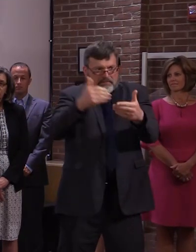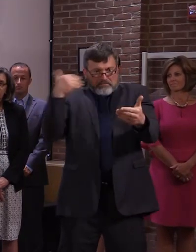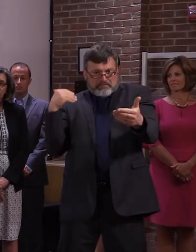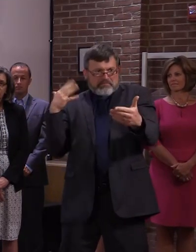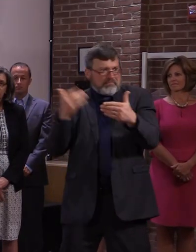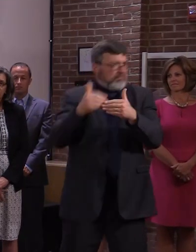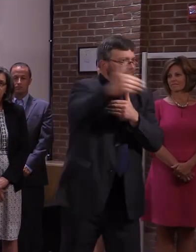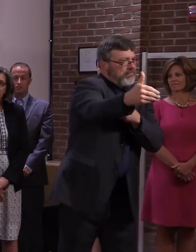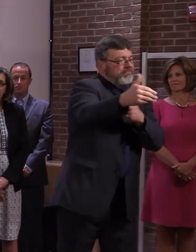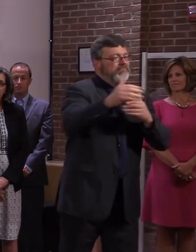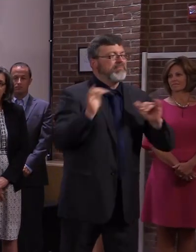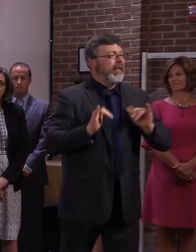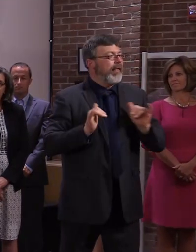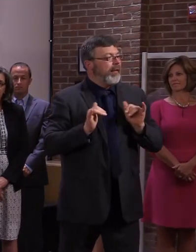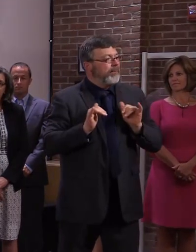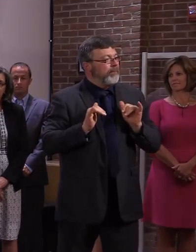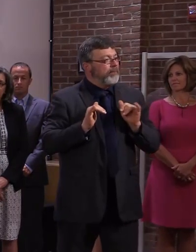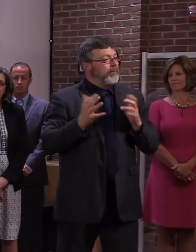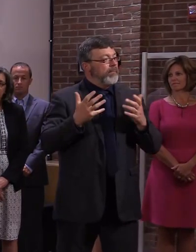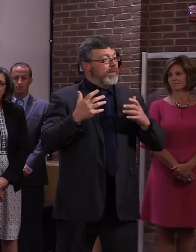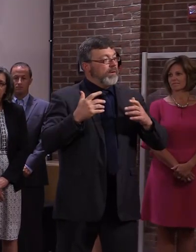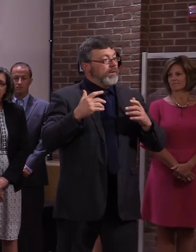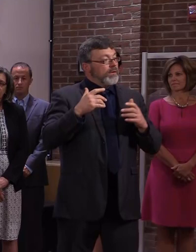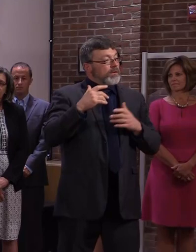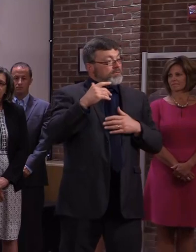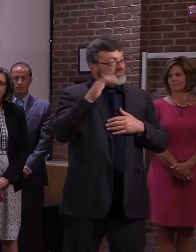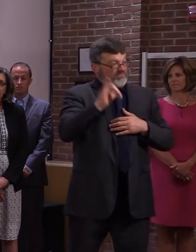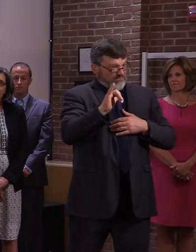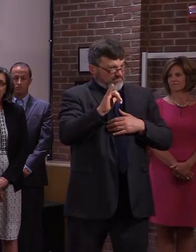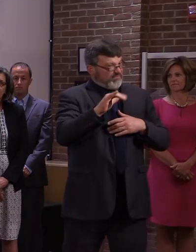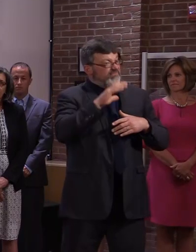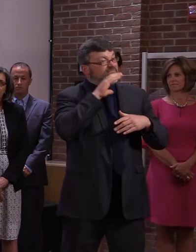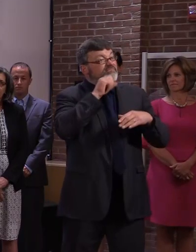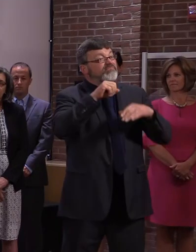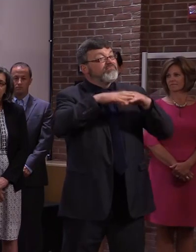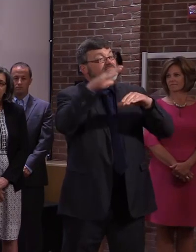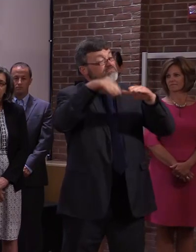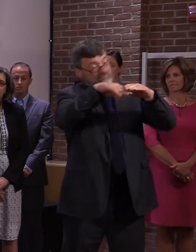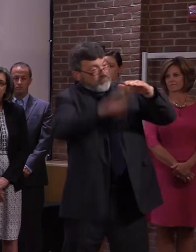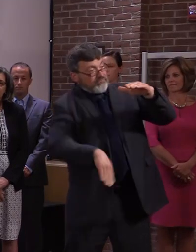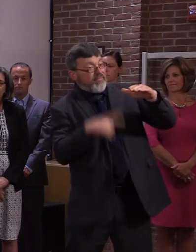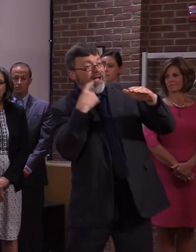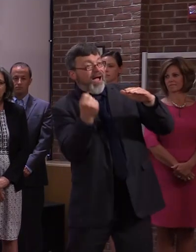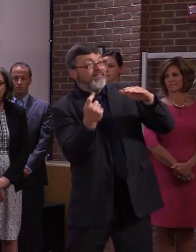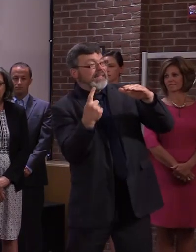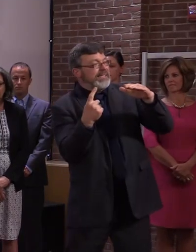approved for younger Vermonters in the months ahead, we'll be ready.